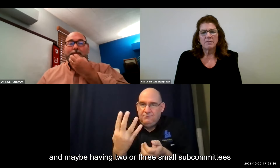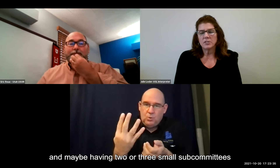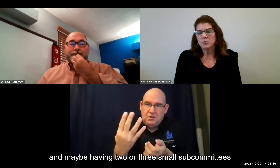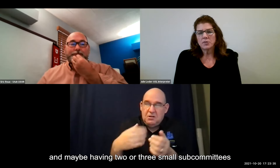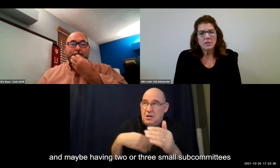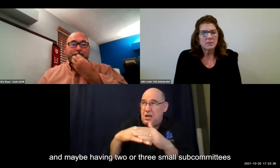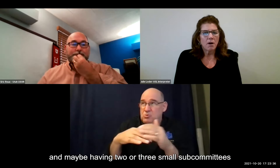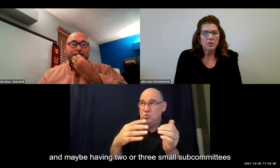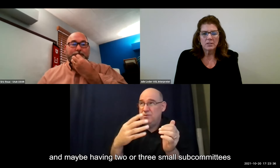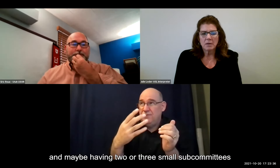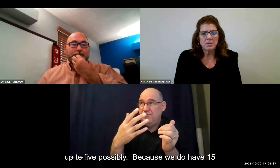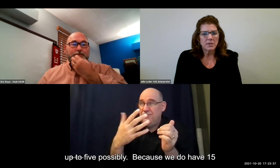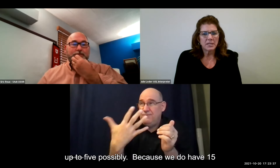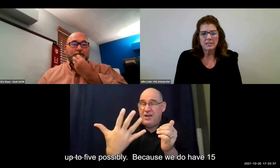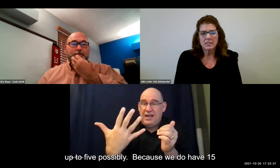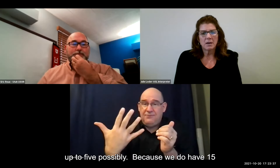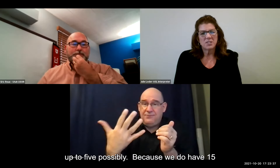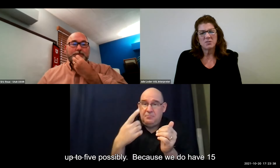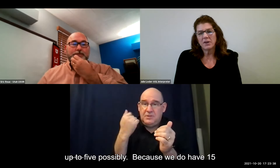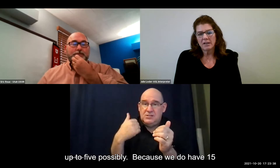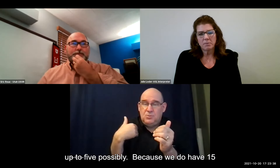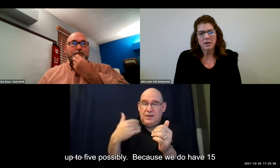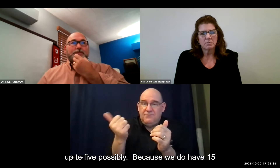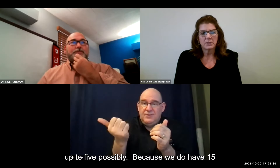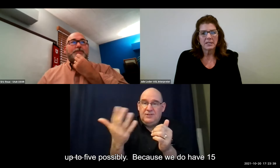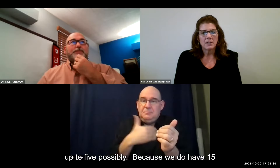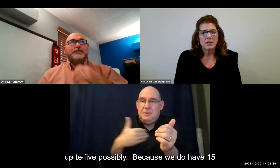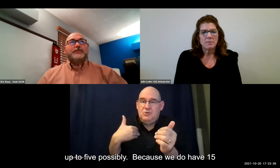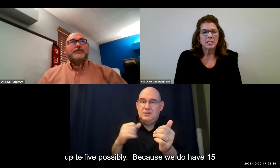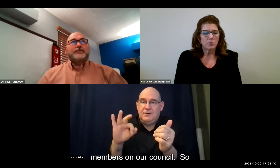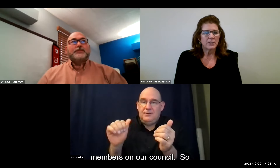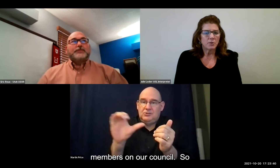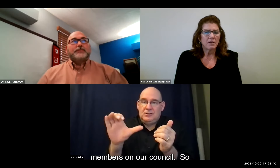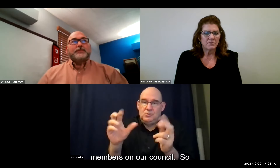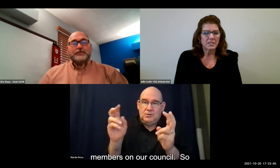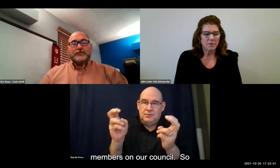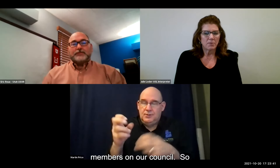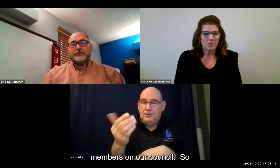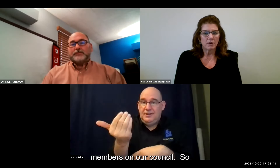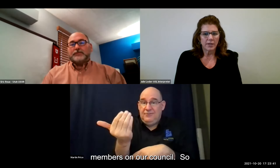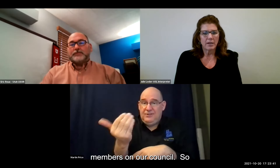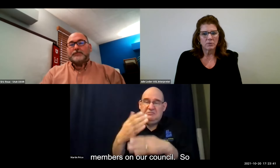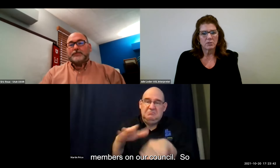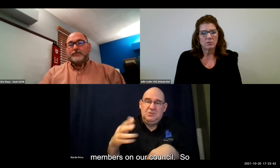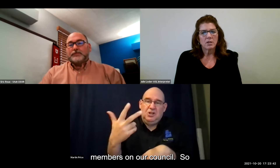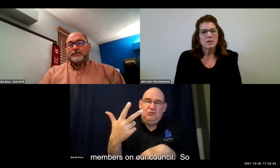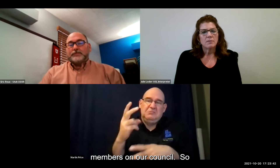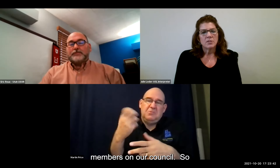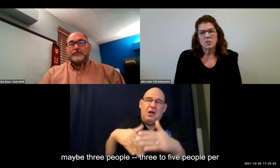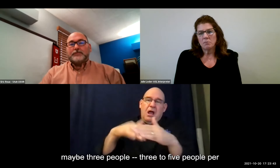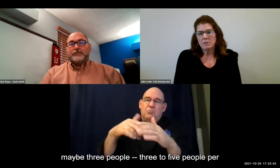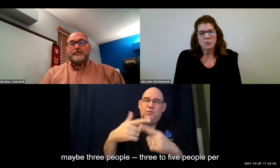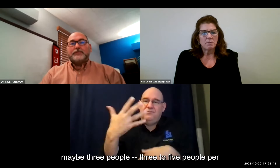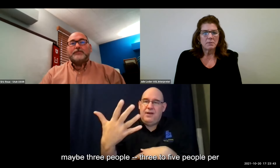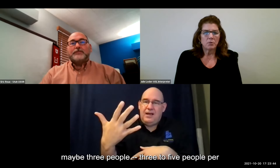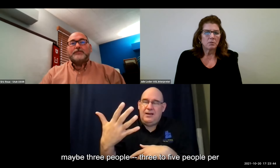maybe having 2 or 3 small subcommittees, up to 5 possibly, because we do have 15 members on our council.